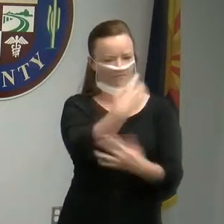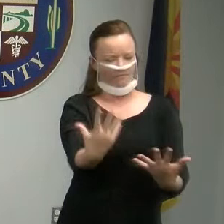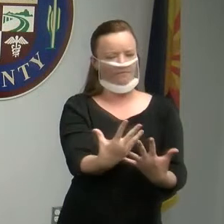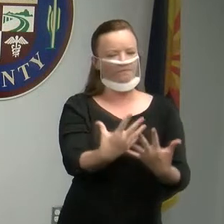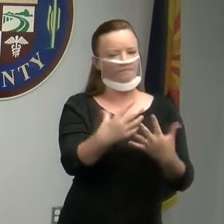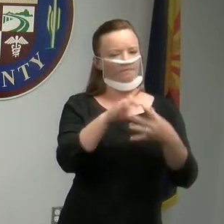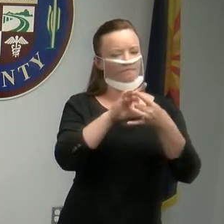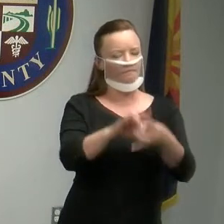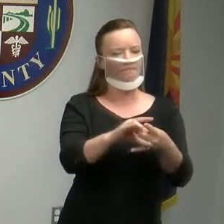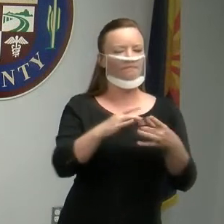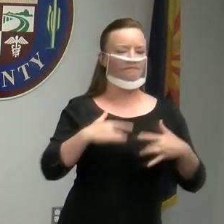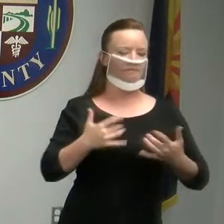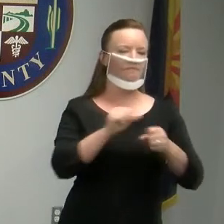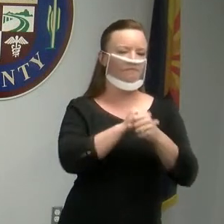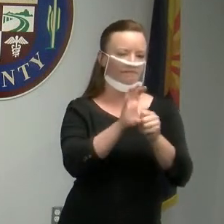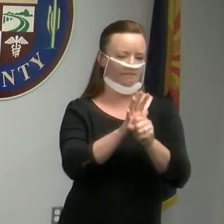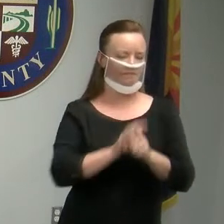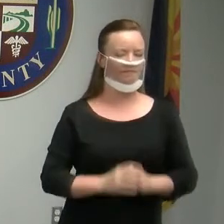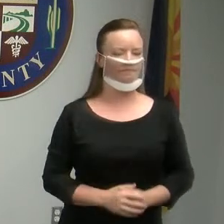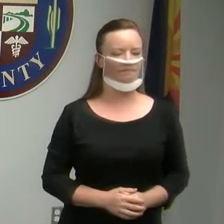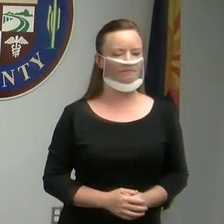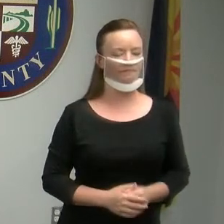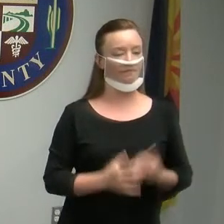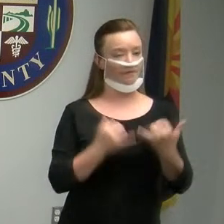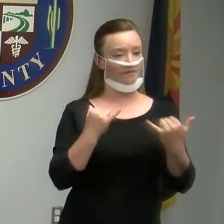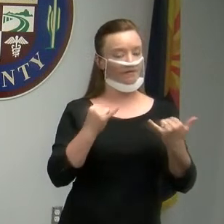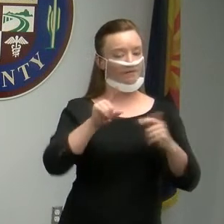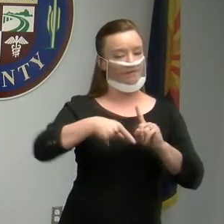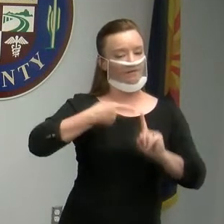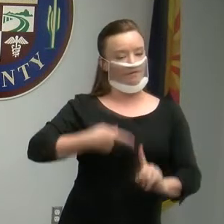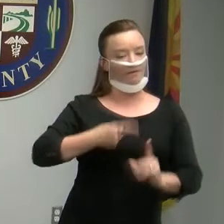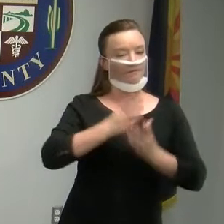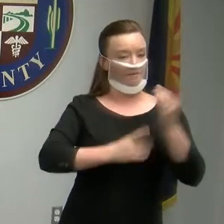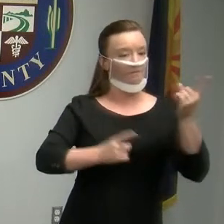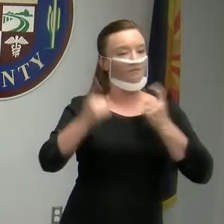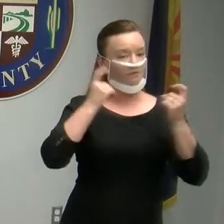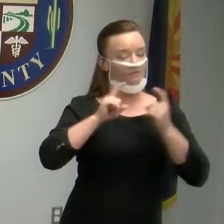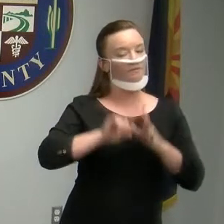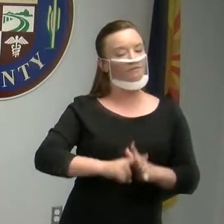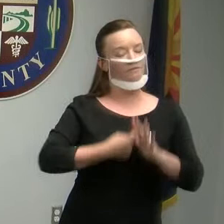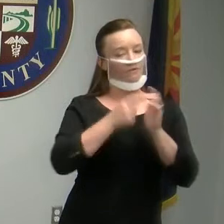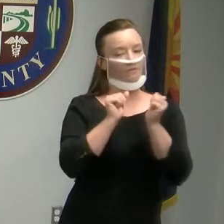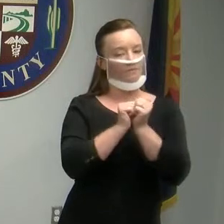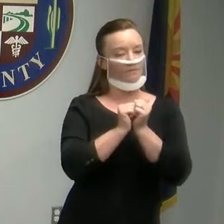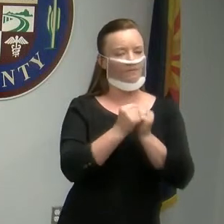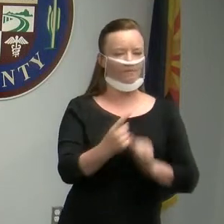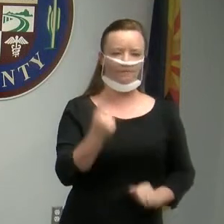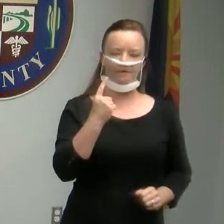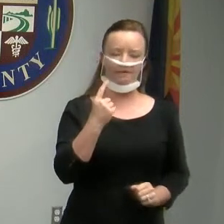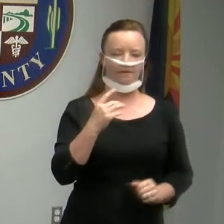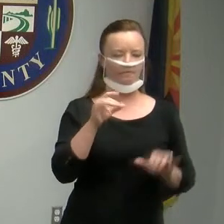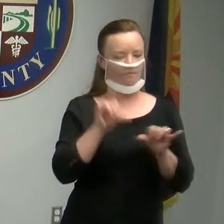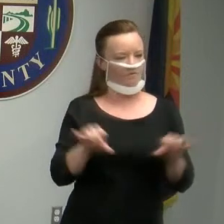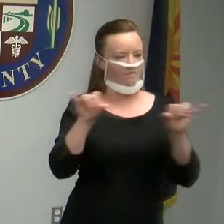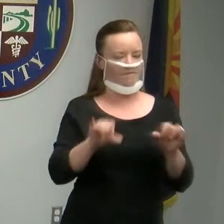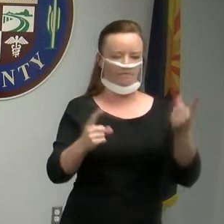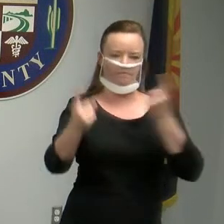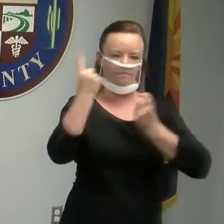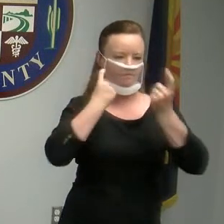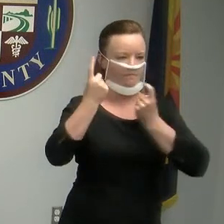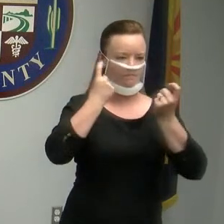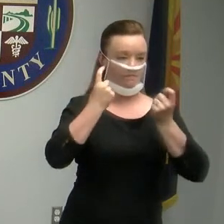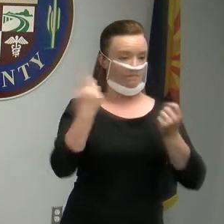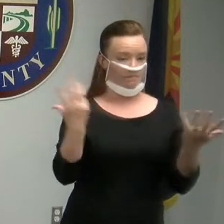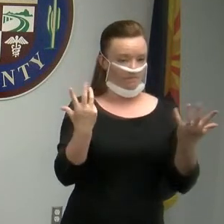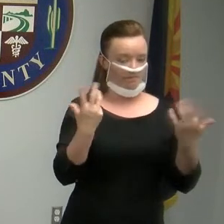spread of COVID-19. So getting now to some of these questions, I'll start off with one that we get quite often, and it